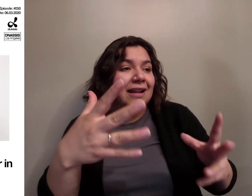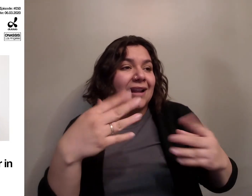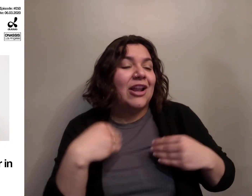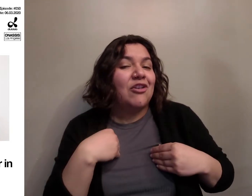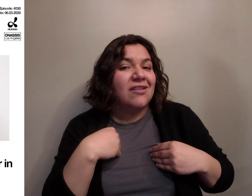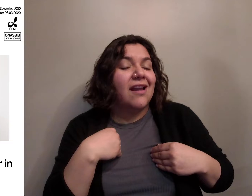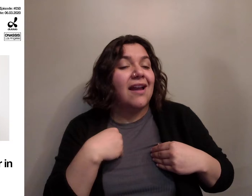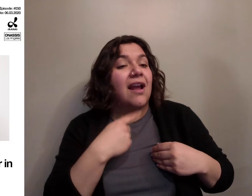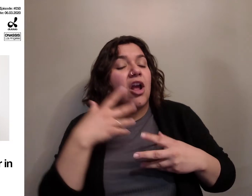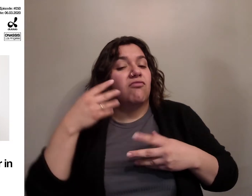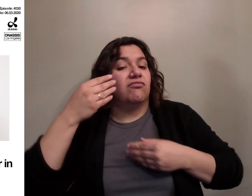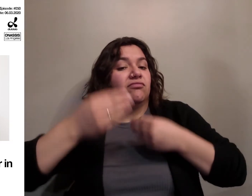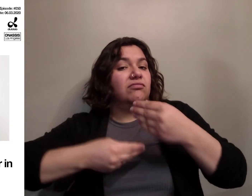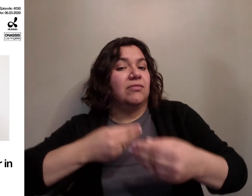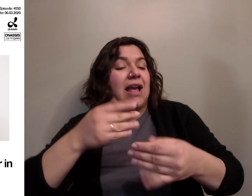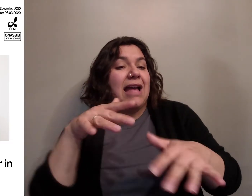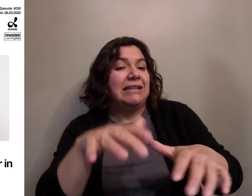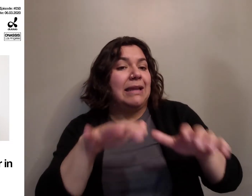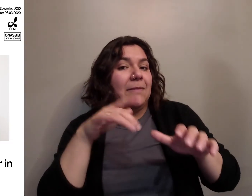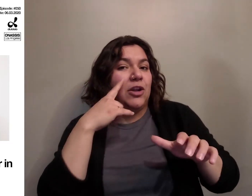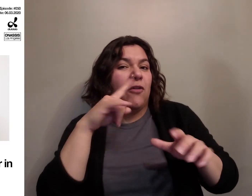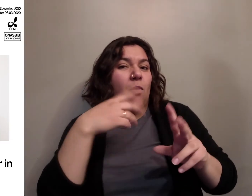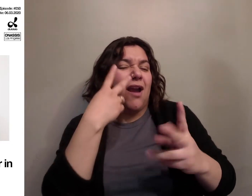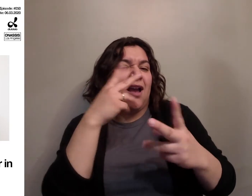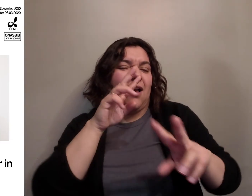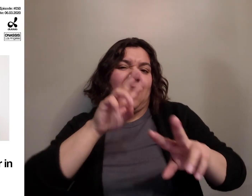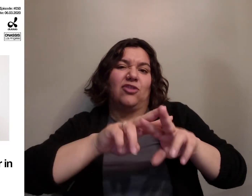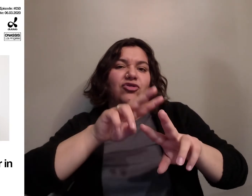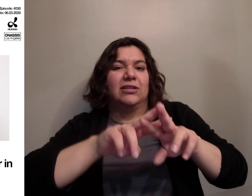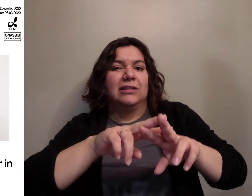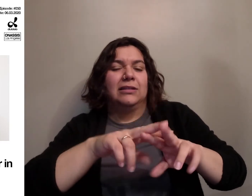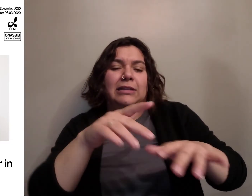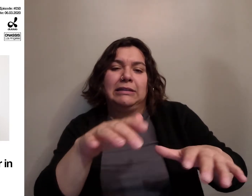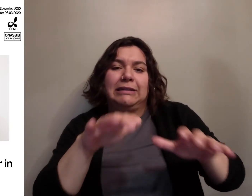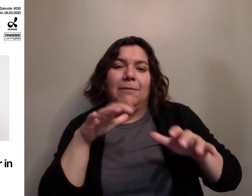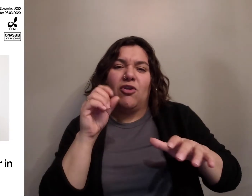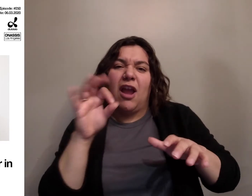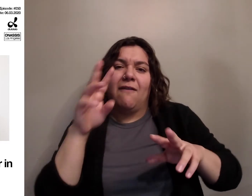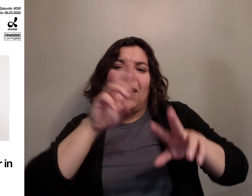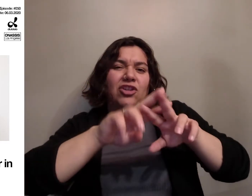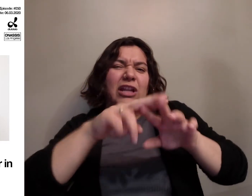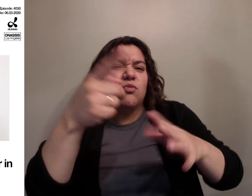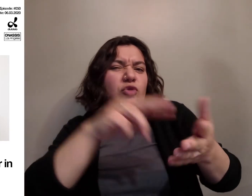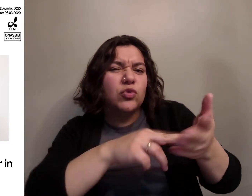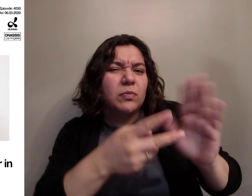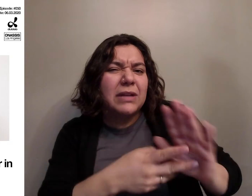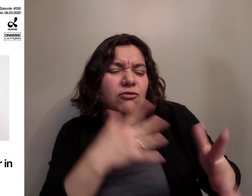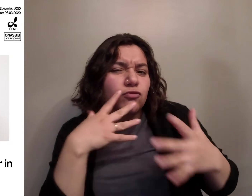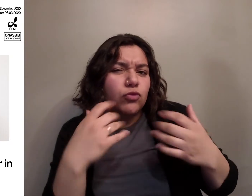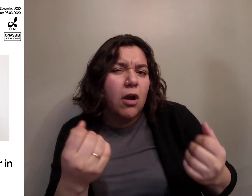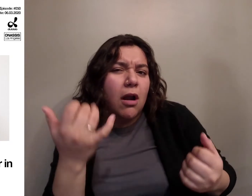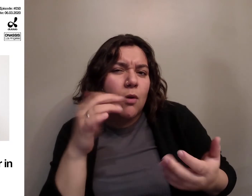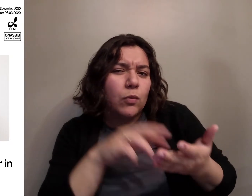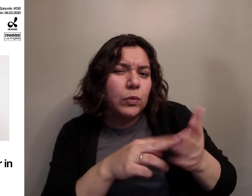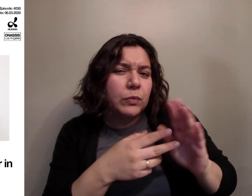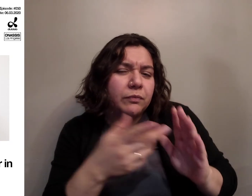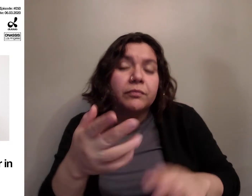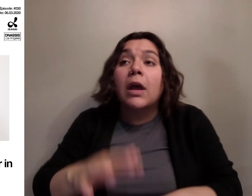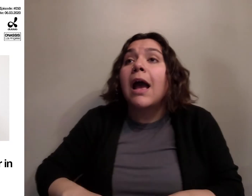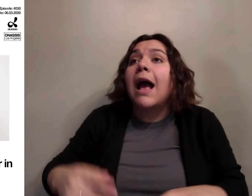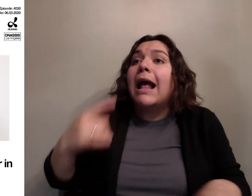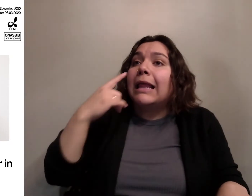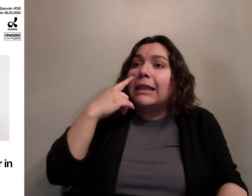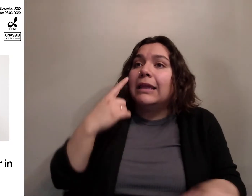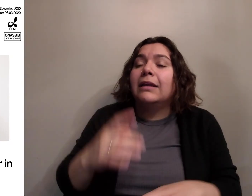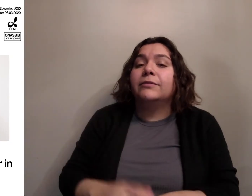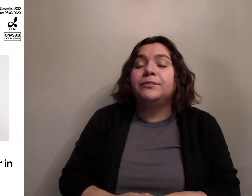"Our children are inheriting a cemetery of hashtags." What did you mean,